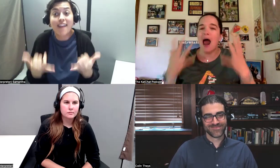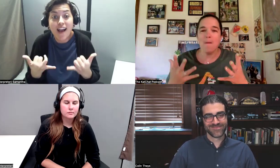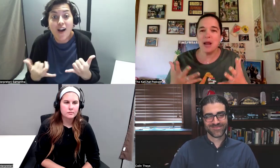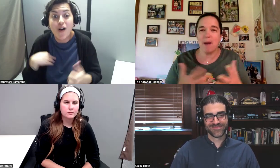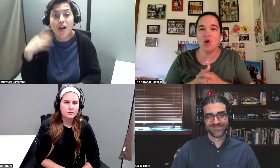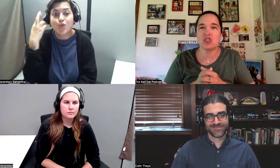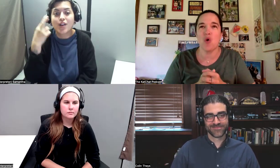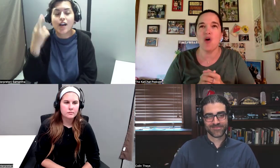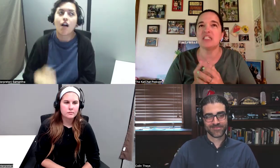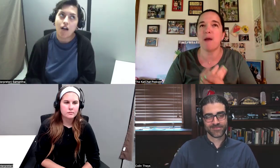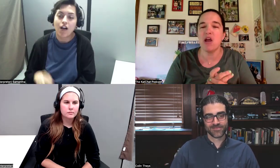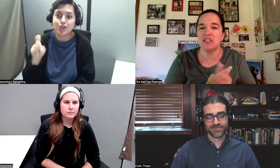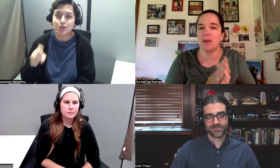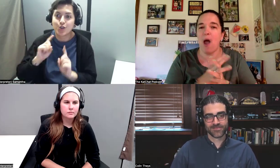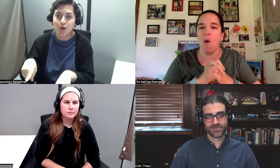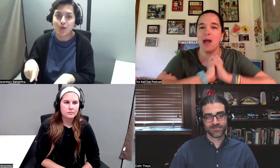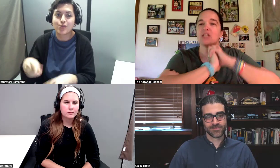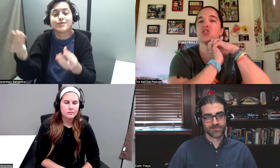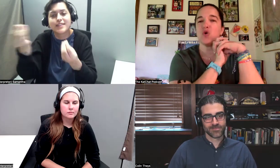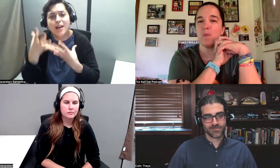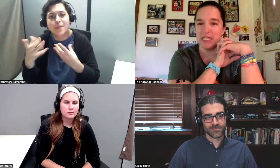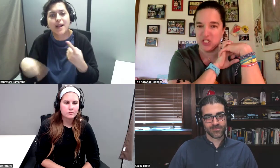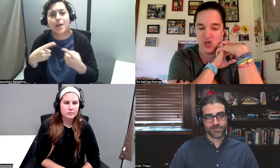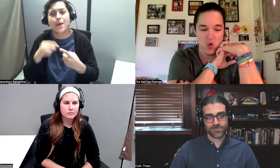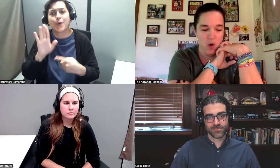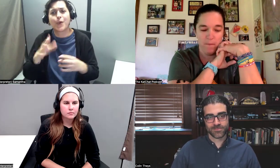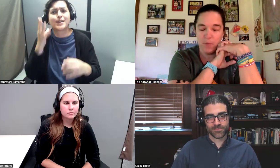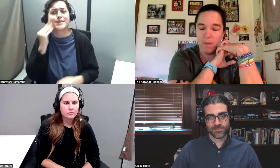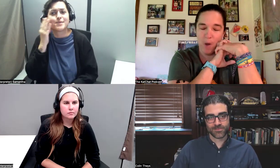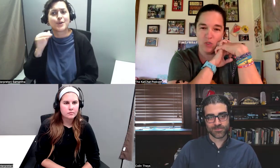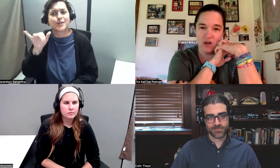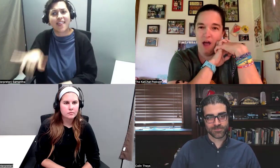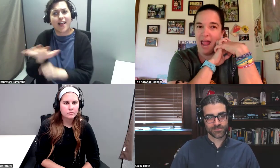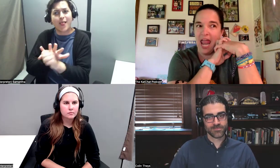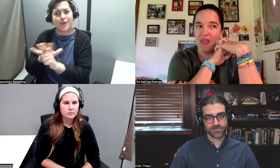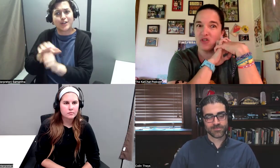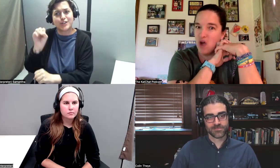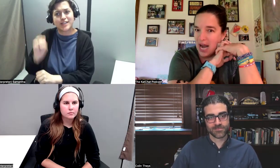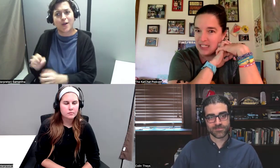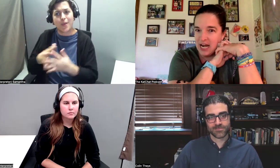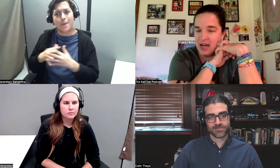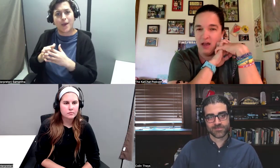so tell me about your experience about Machu Picchu, Papote,